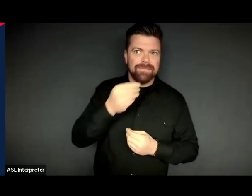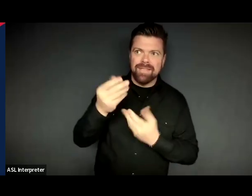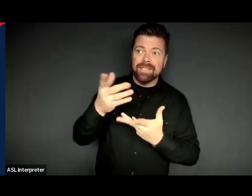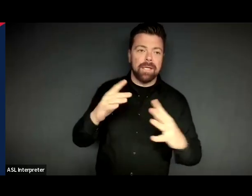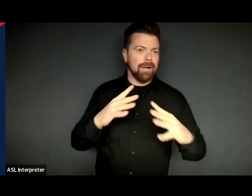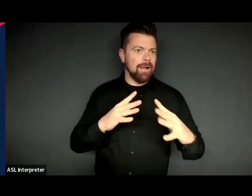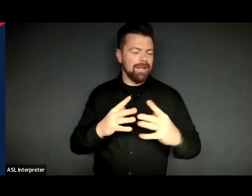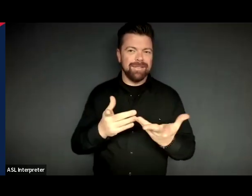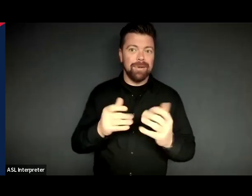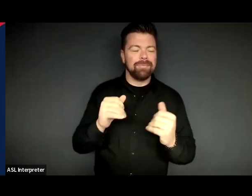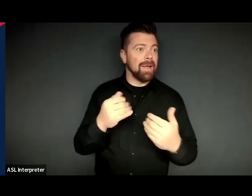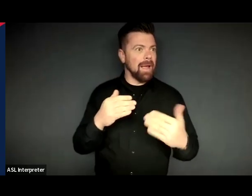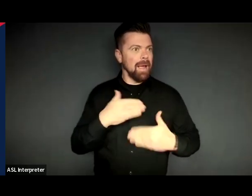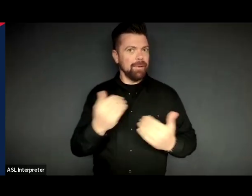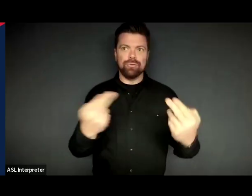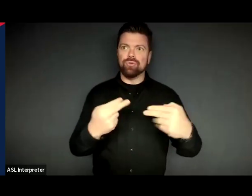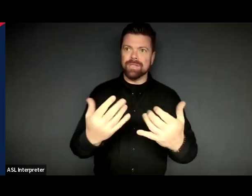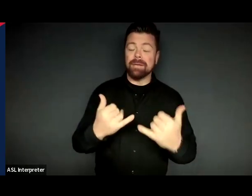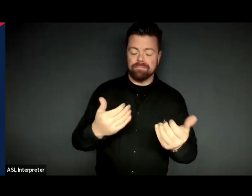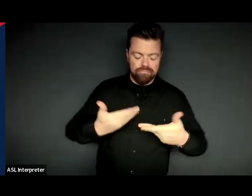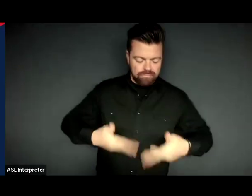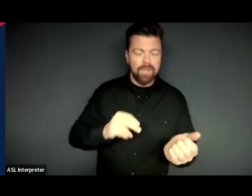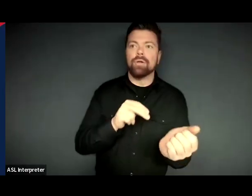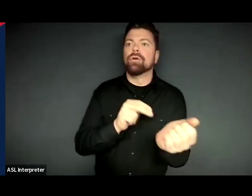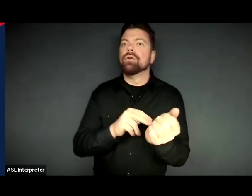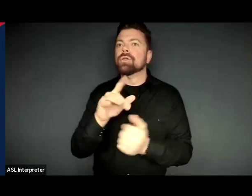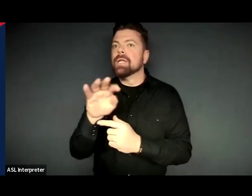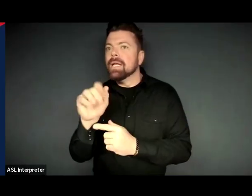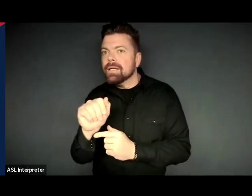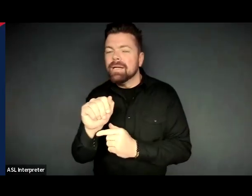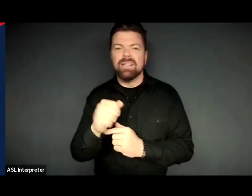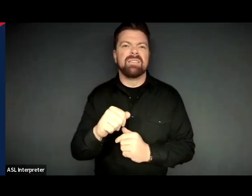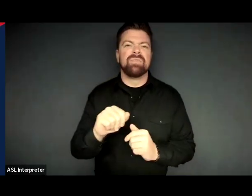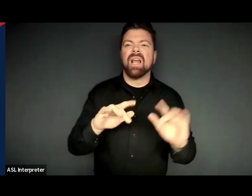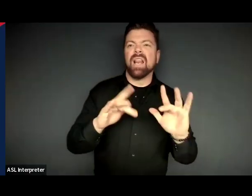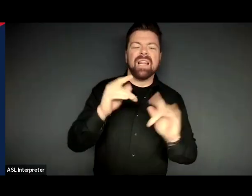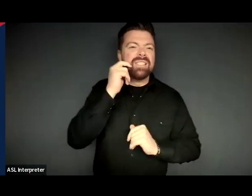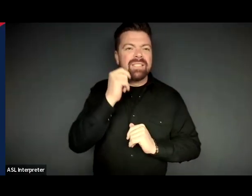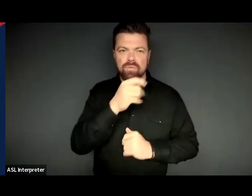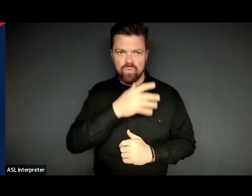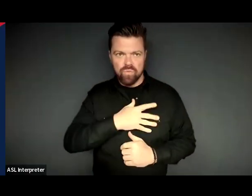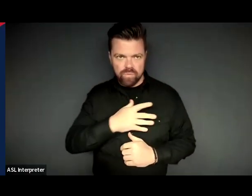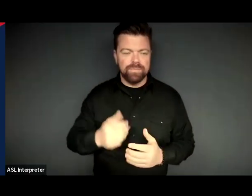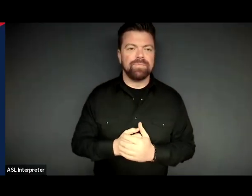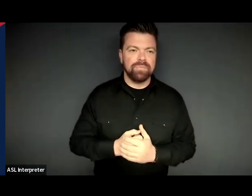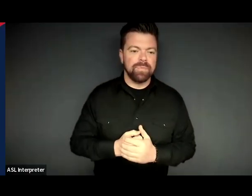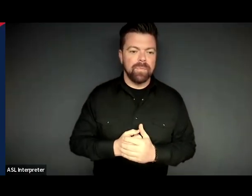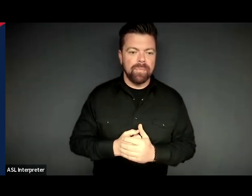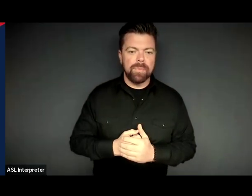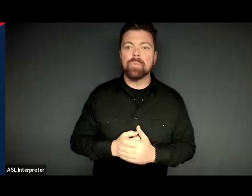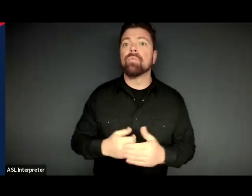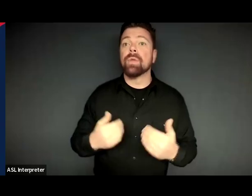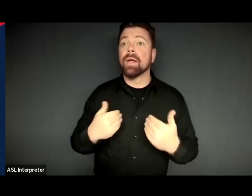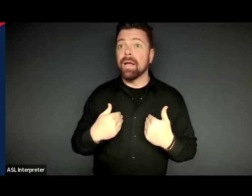today. I am Nurse Linda. I'm a lightly pigmented skinned woman. I wear